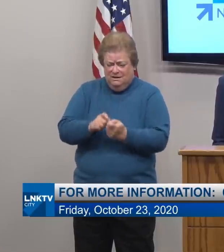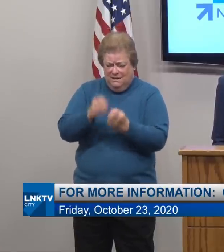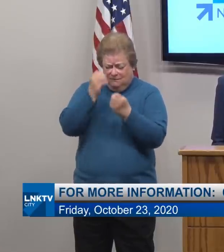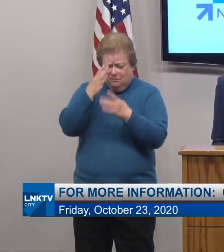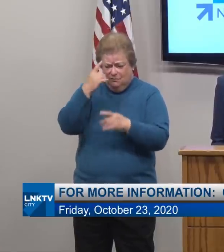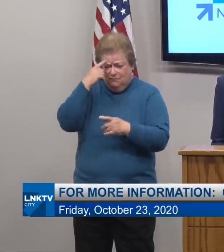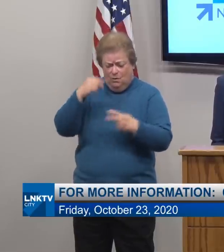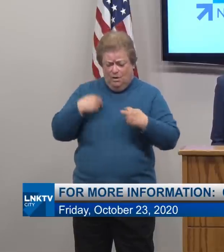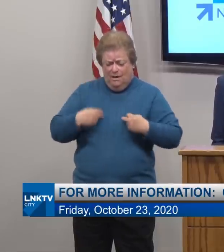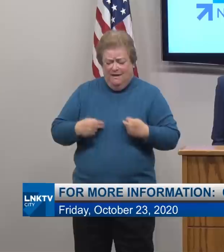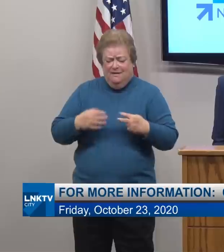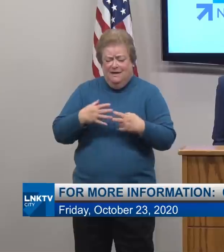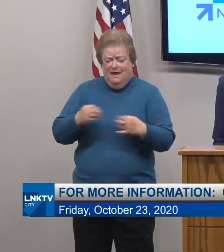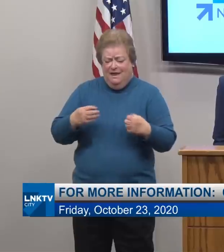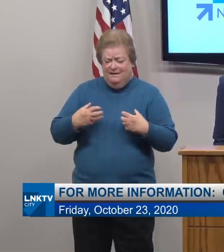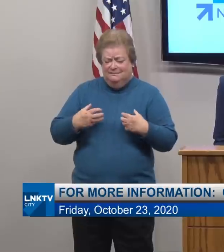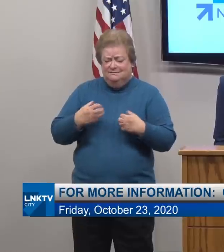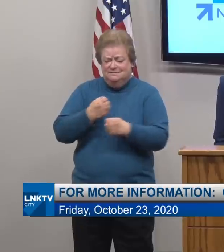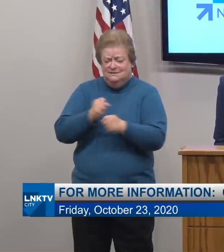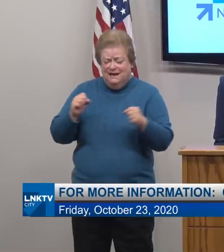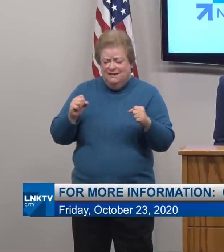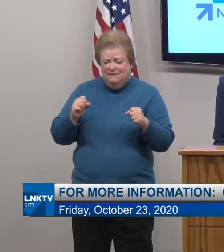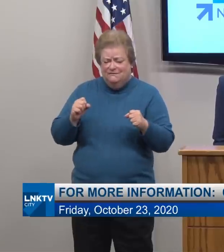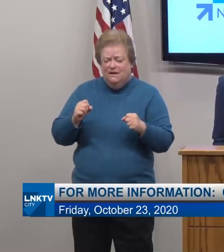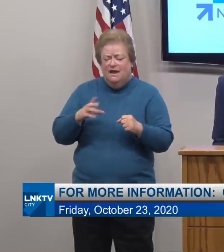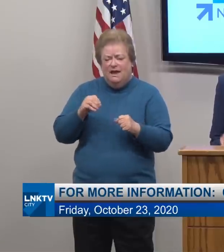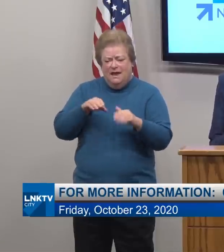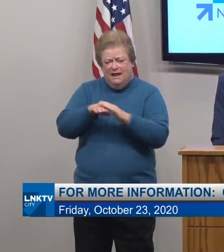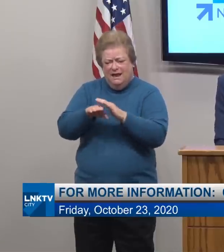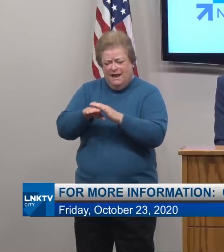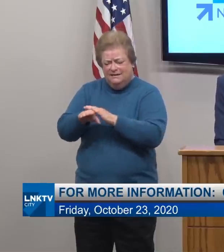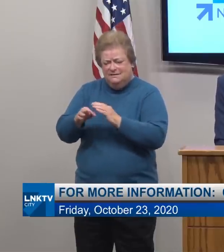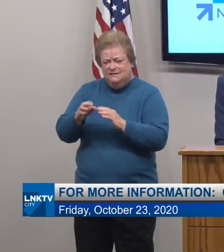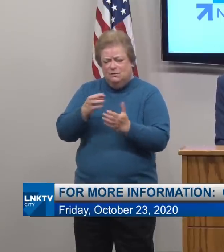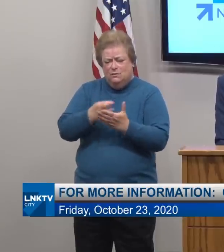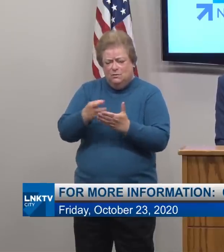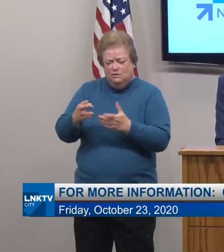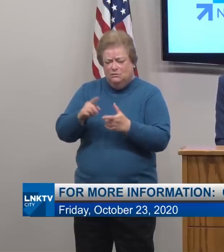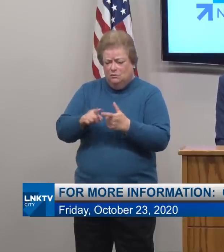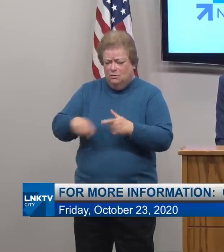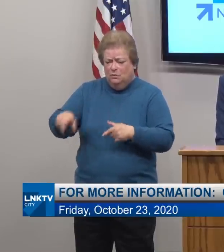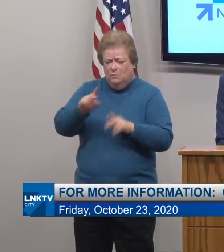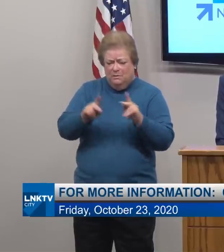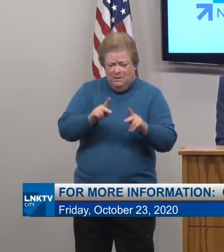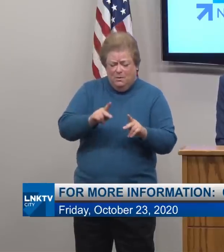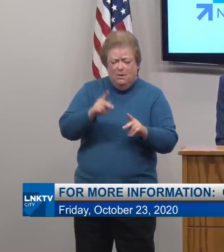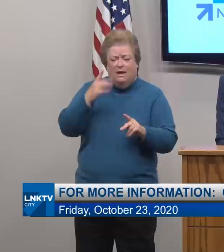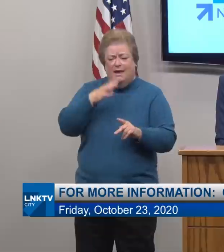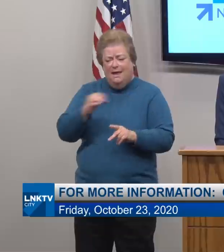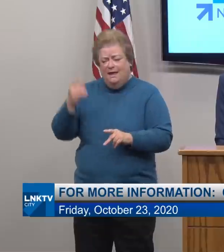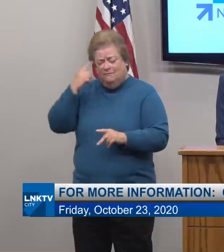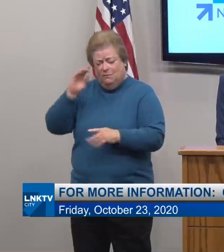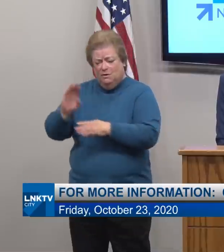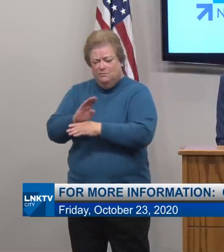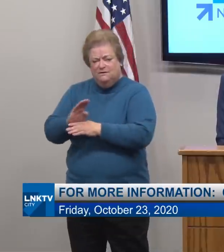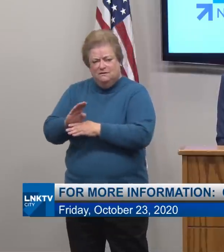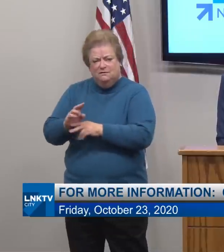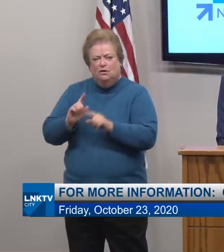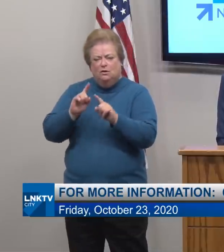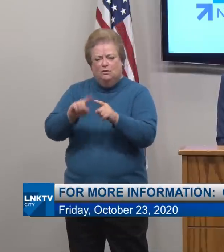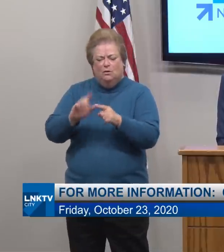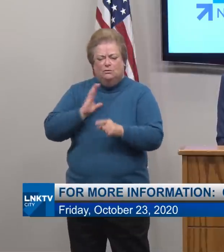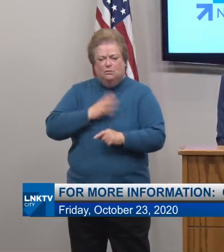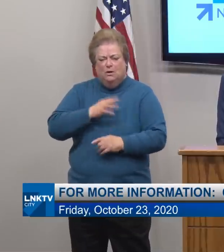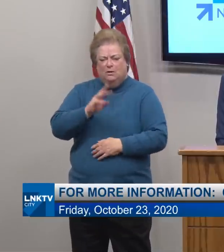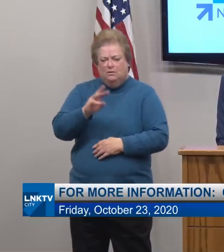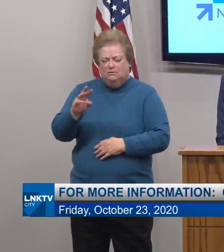healthy and safe as well as how to access resources that are available to residents and businesses during this pandemic please visit